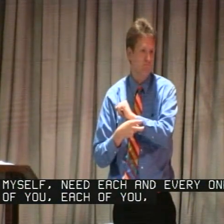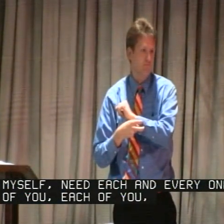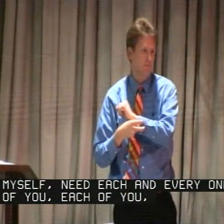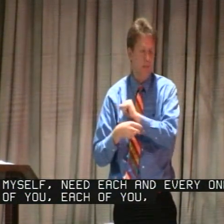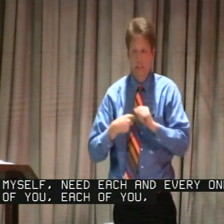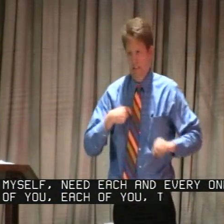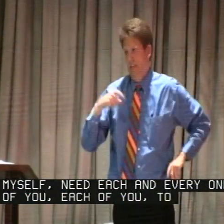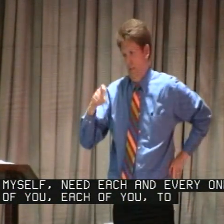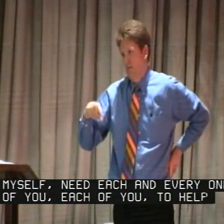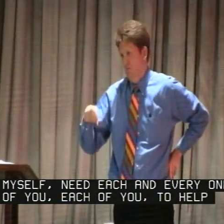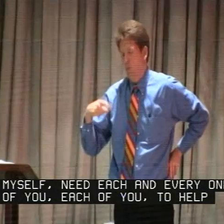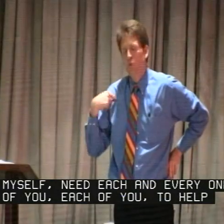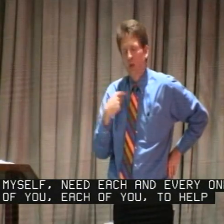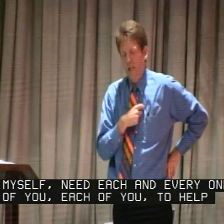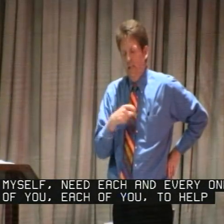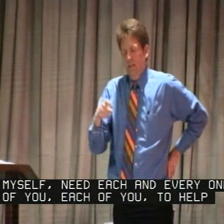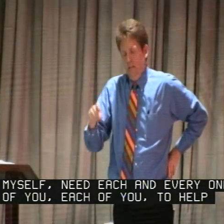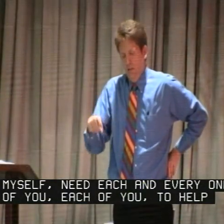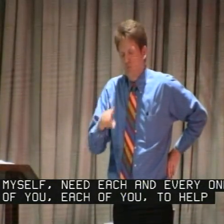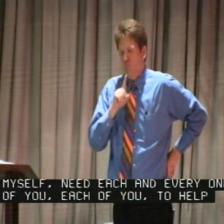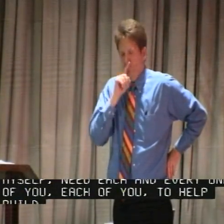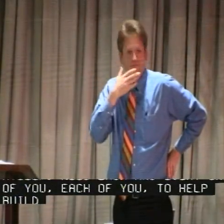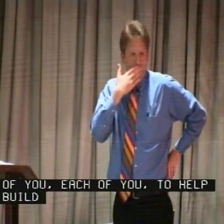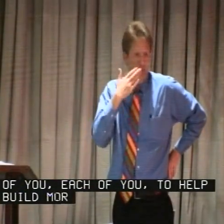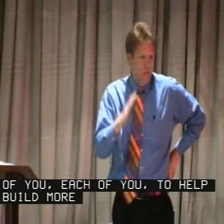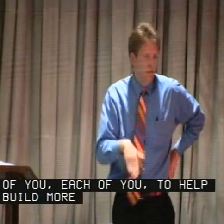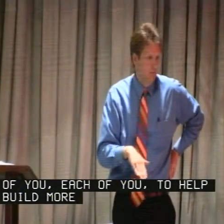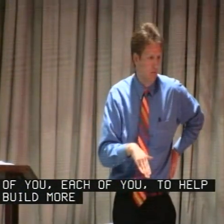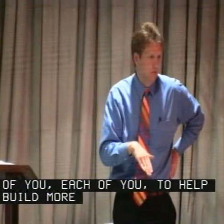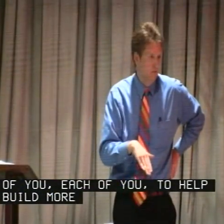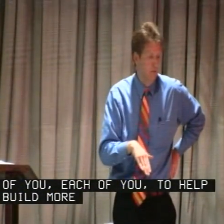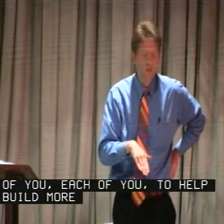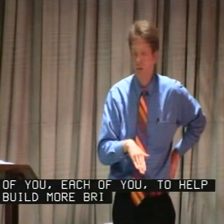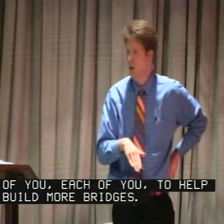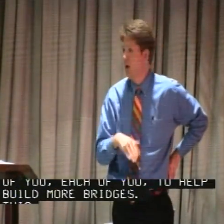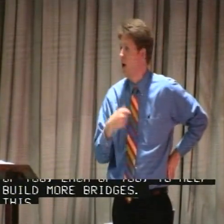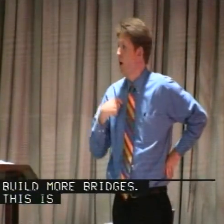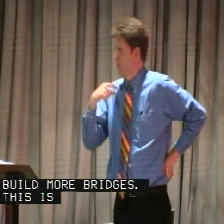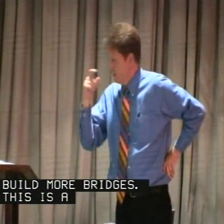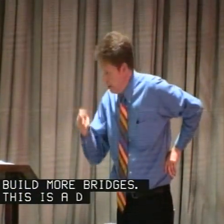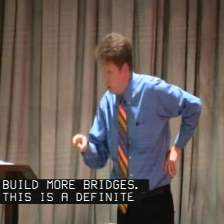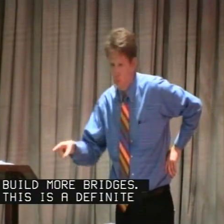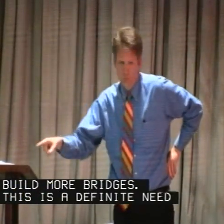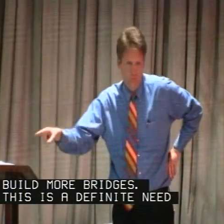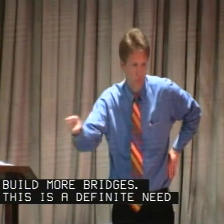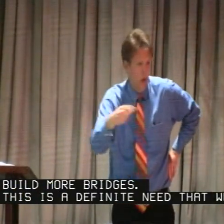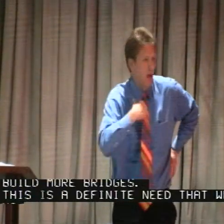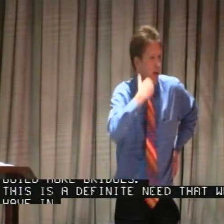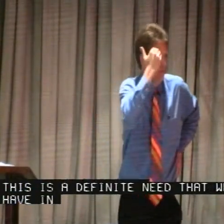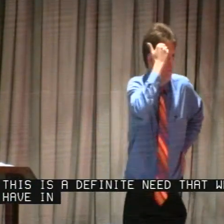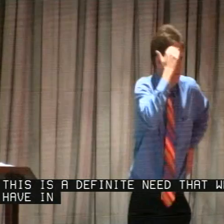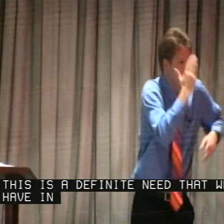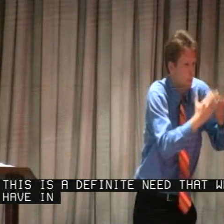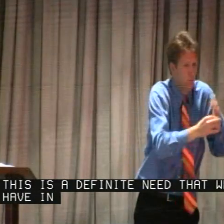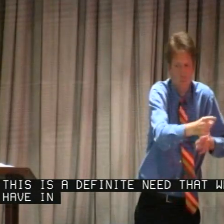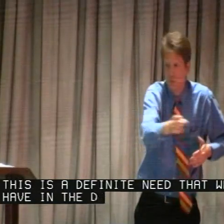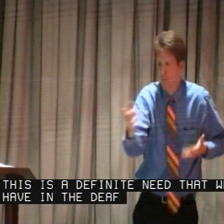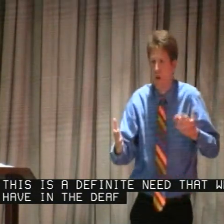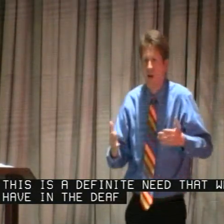more bridges. This is a definite need that we have in the deaf community. We need you. And I know that